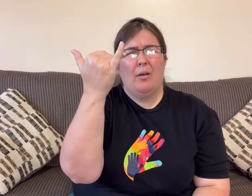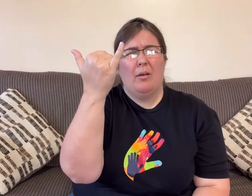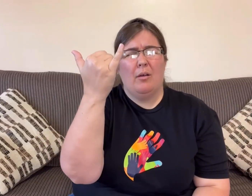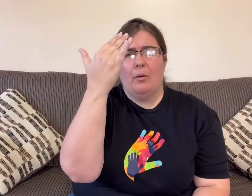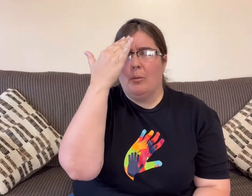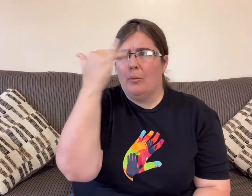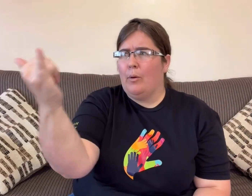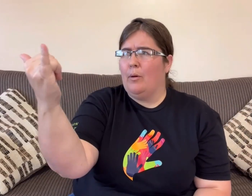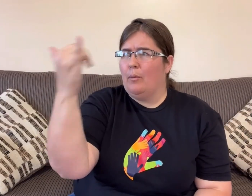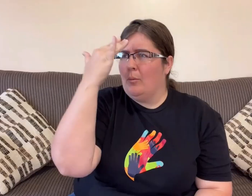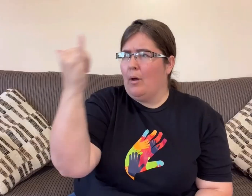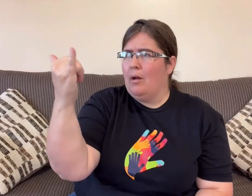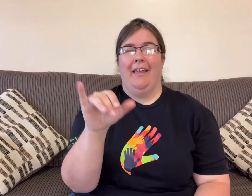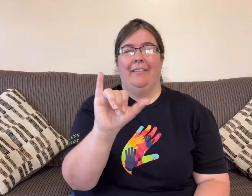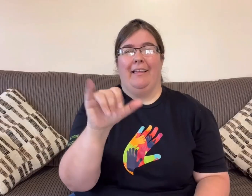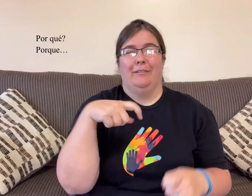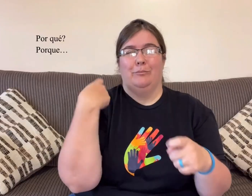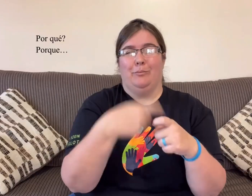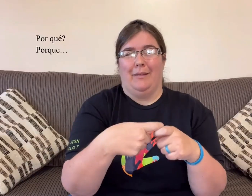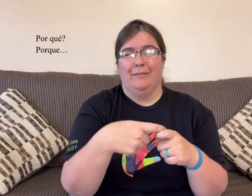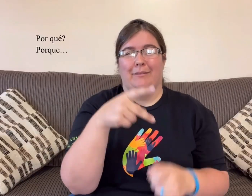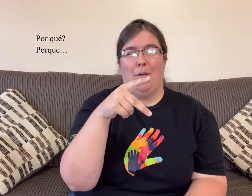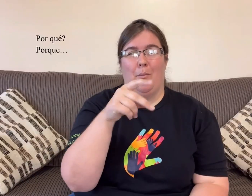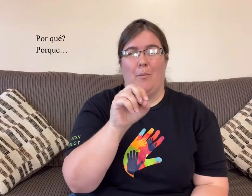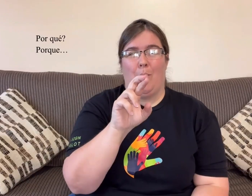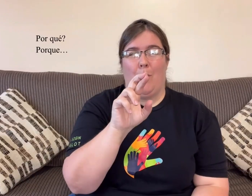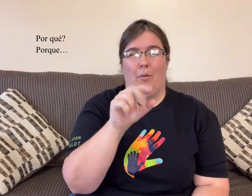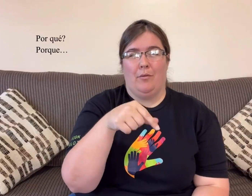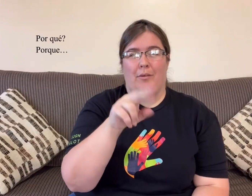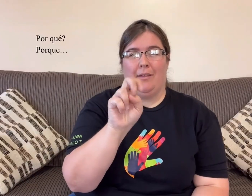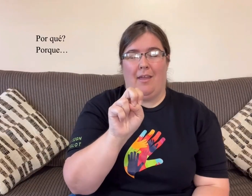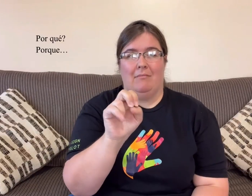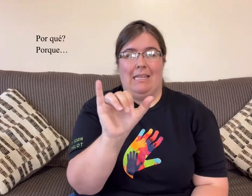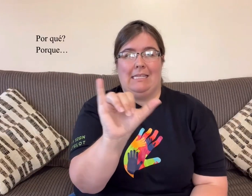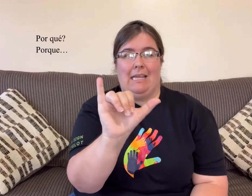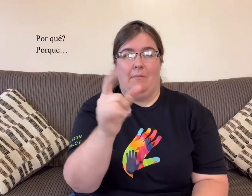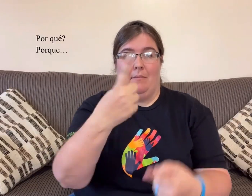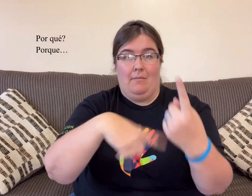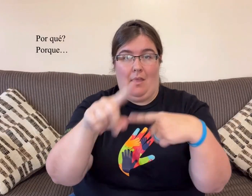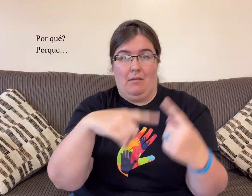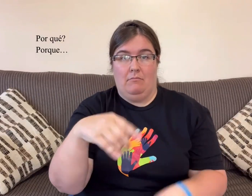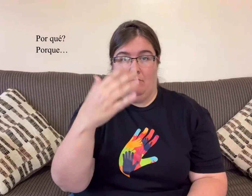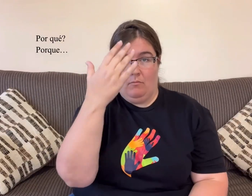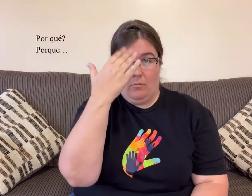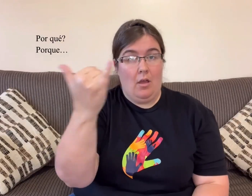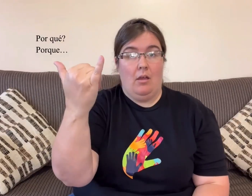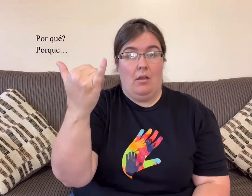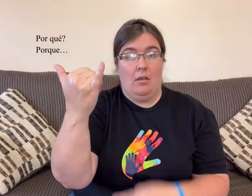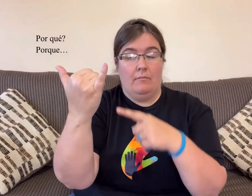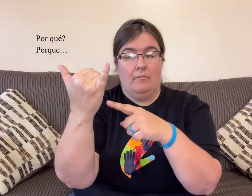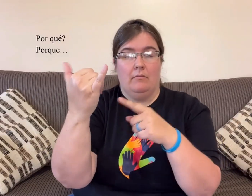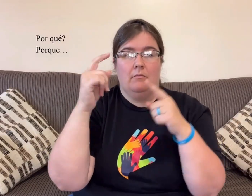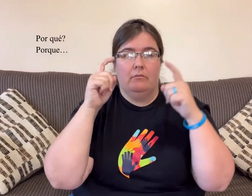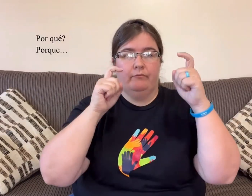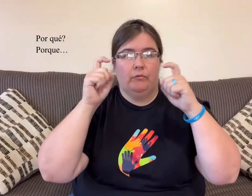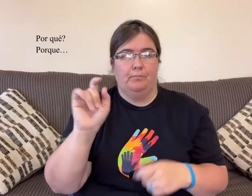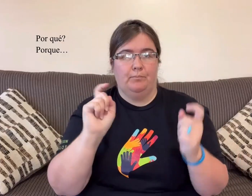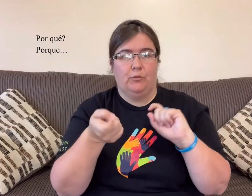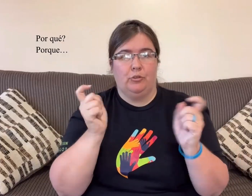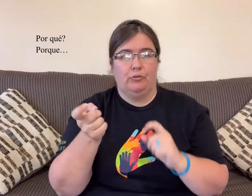or eyebrows are down, it's why. It's exactly like Spanish, where porque means two things. Facial expressions change